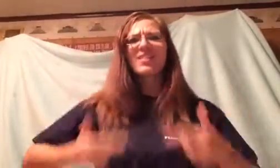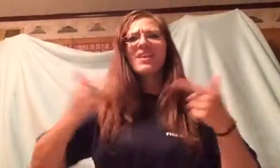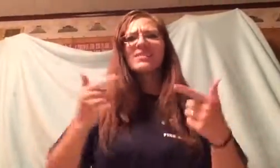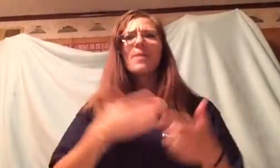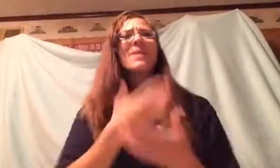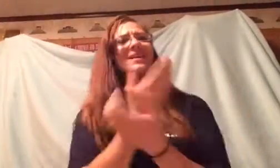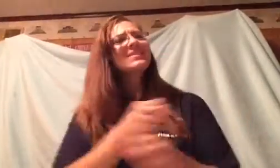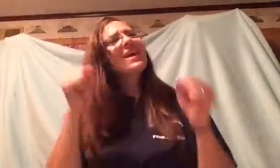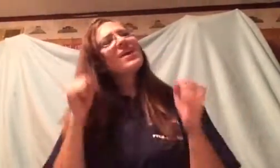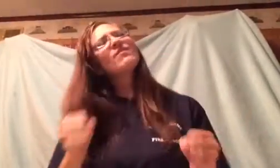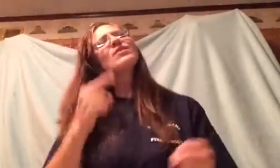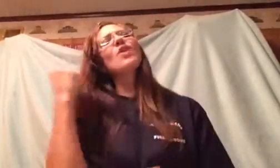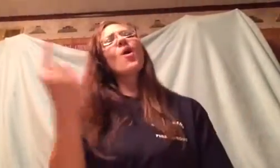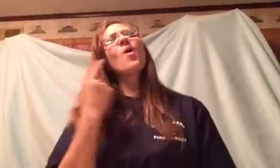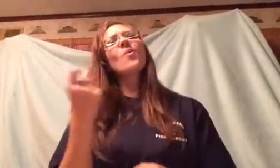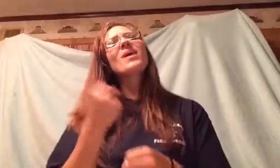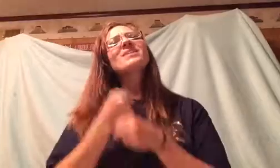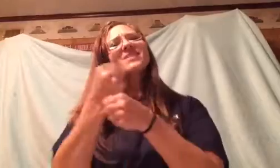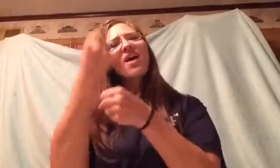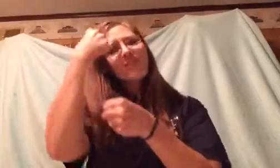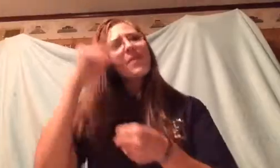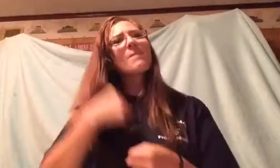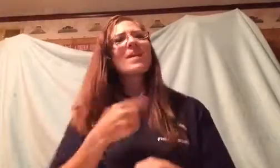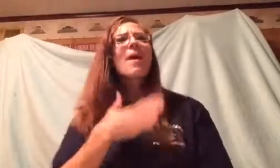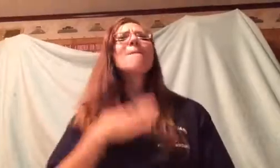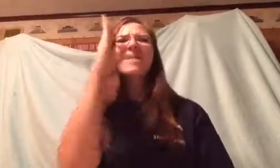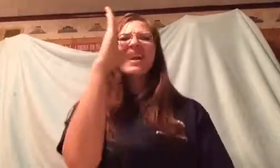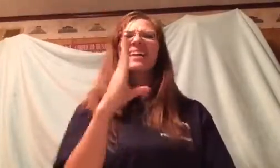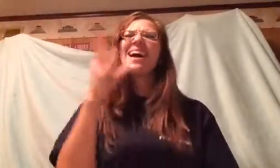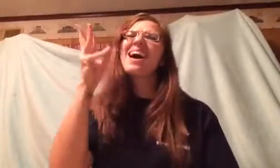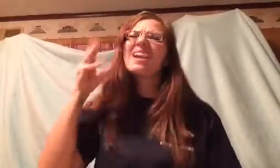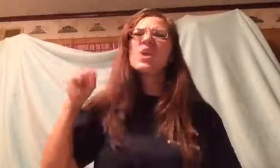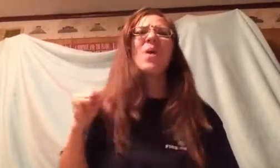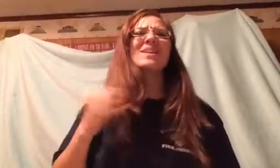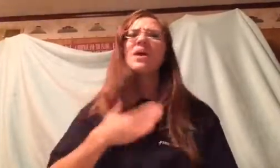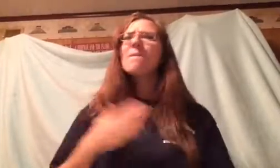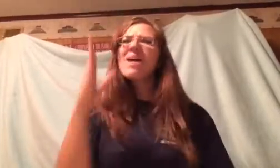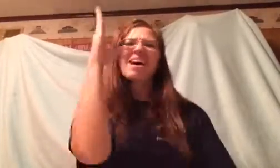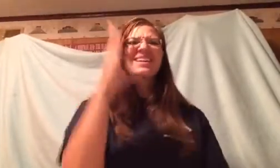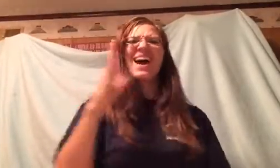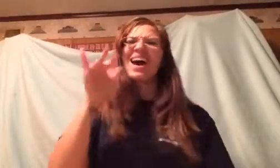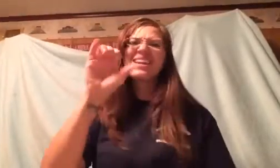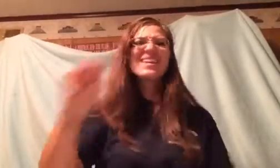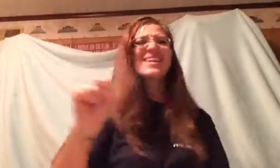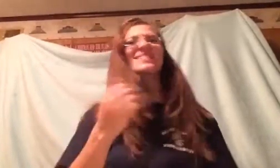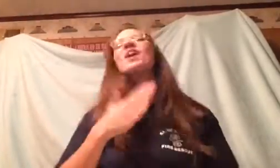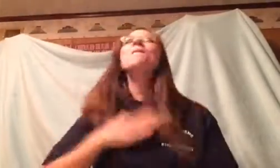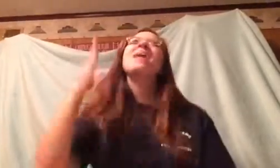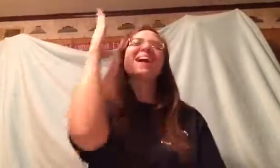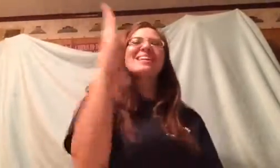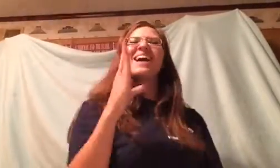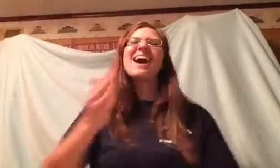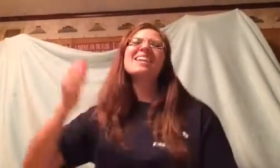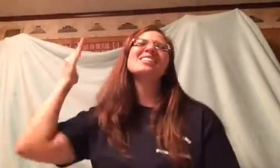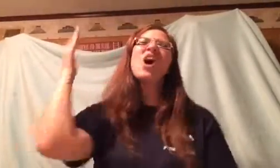lives My Savior's always there for me My God He was, my God He is My God He's